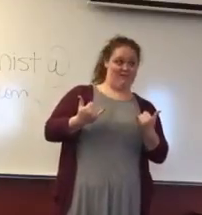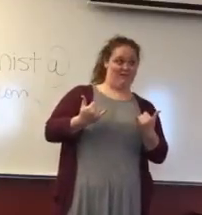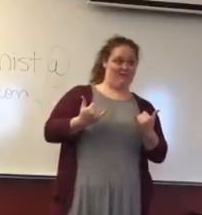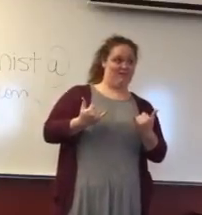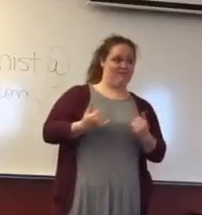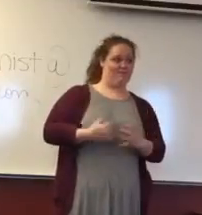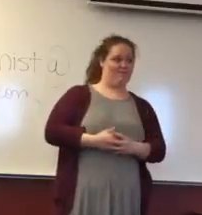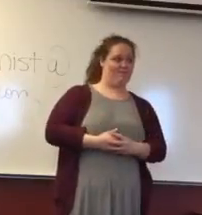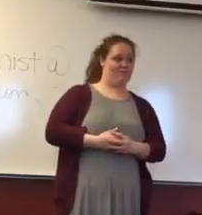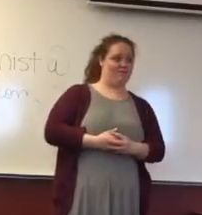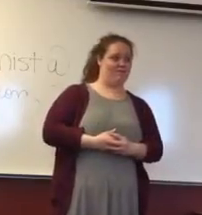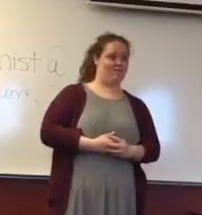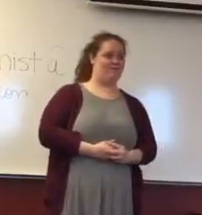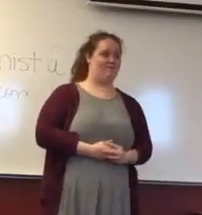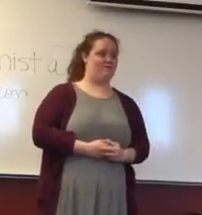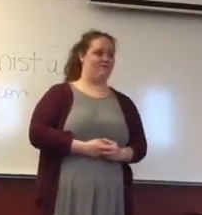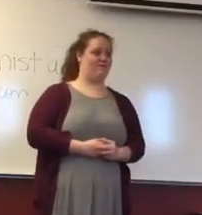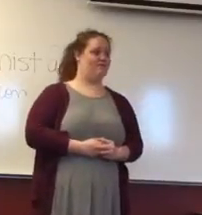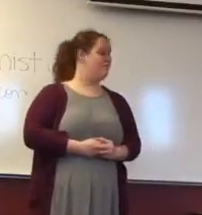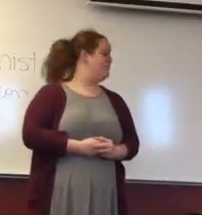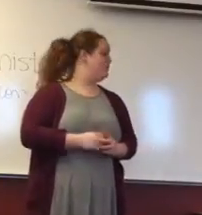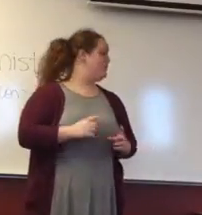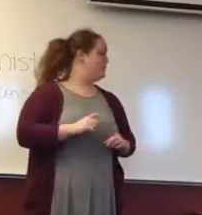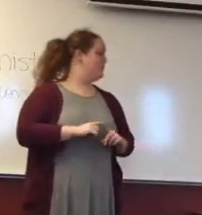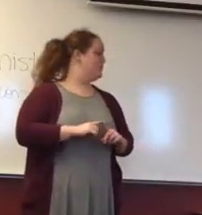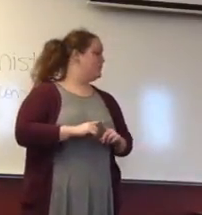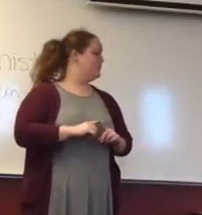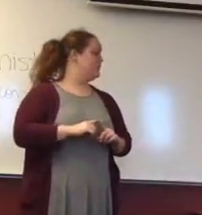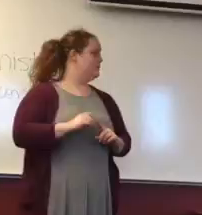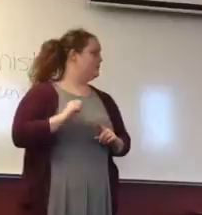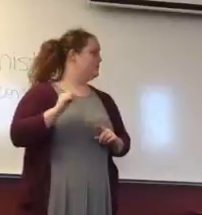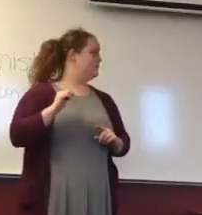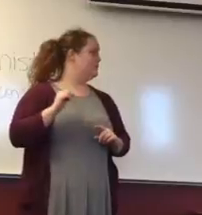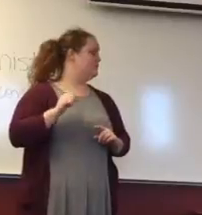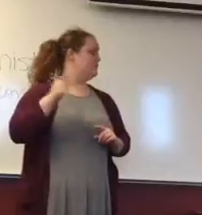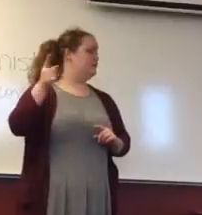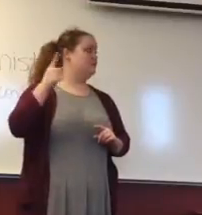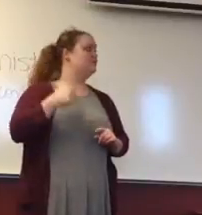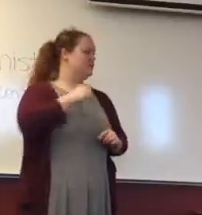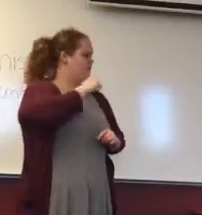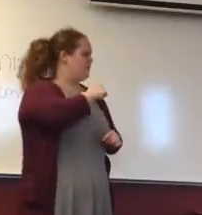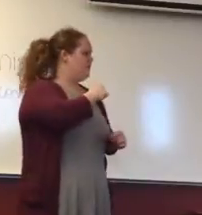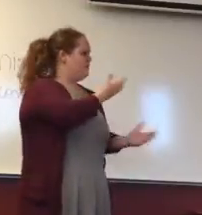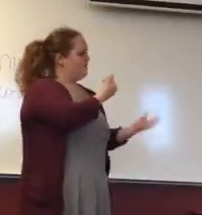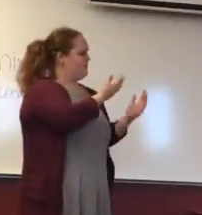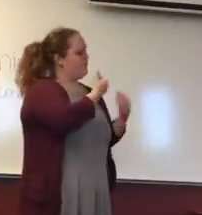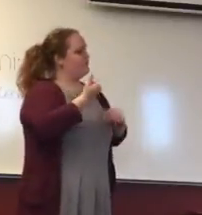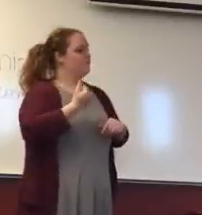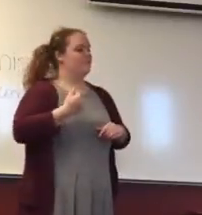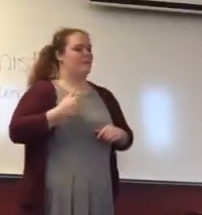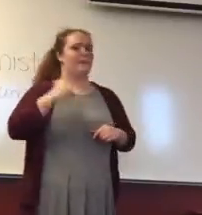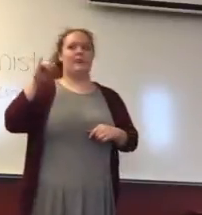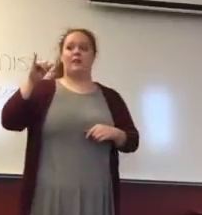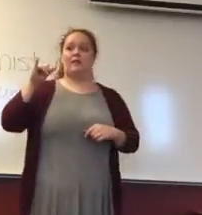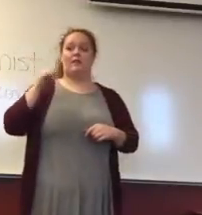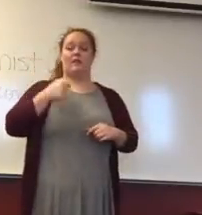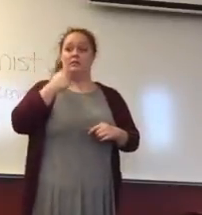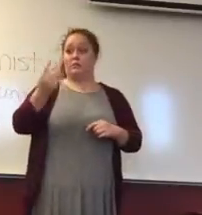And he took me into his office. He's like, what's going on? And I was like, that resident was FaceTiming his friend right